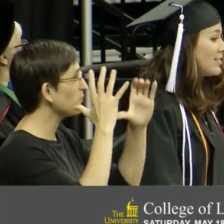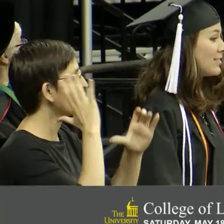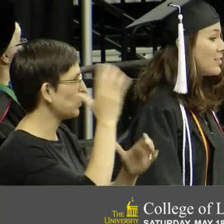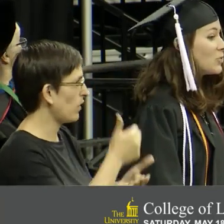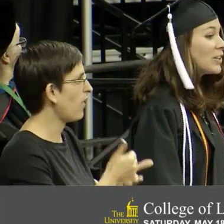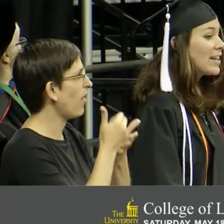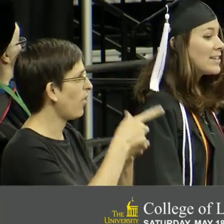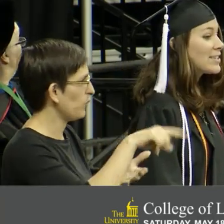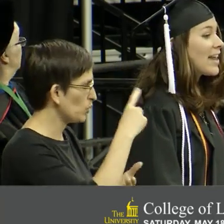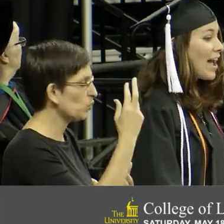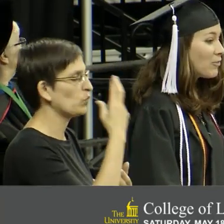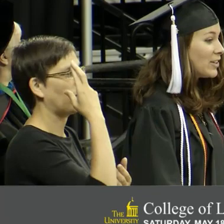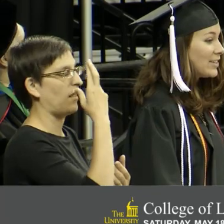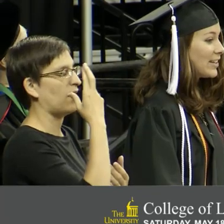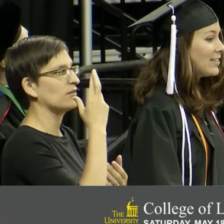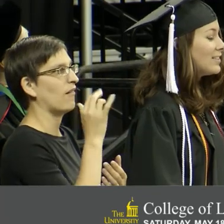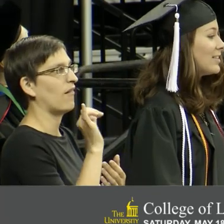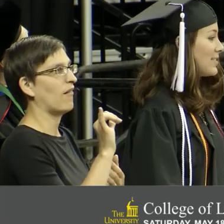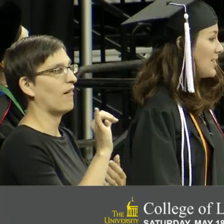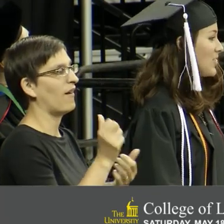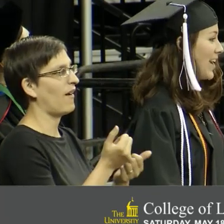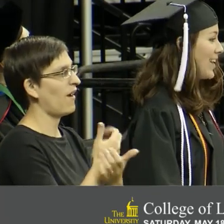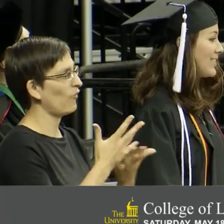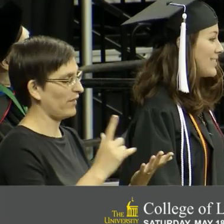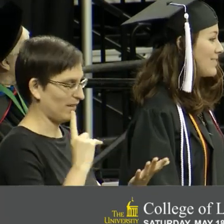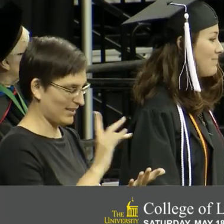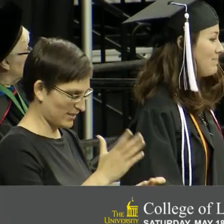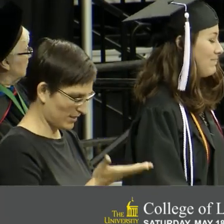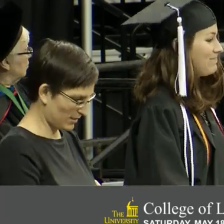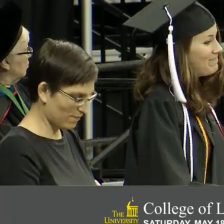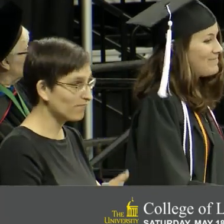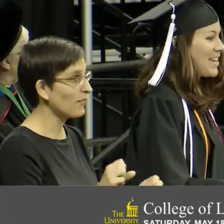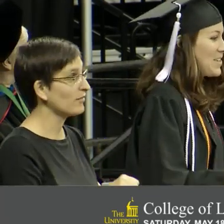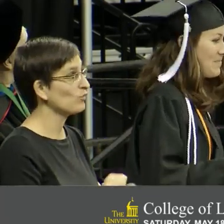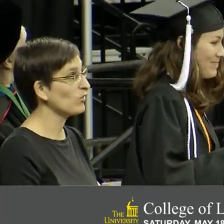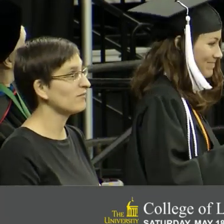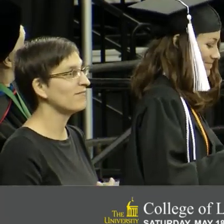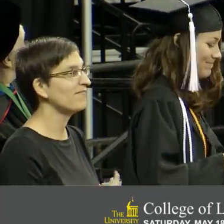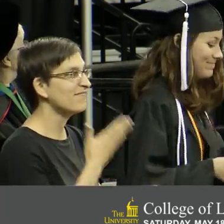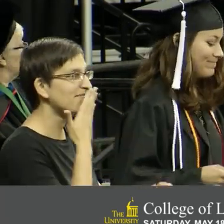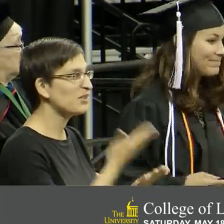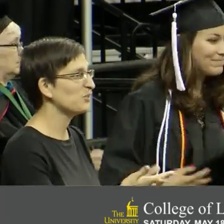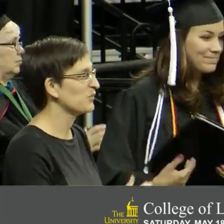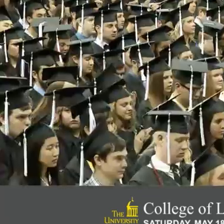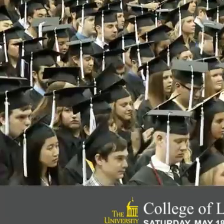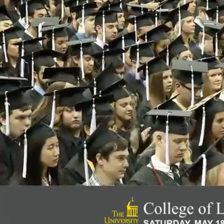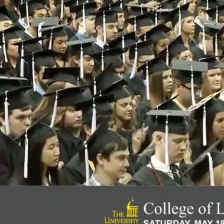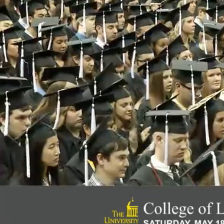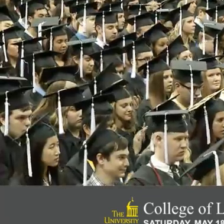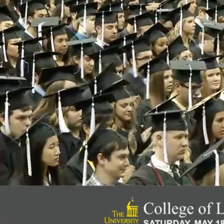it. Realize that everything is in your hands. Thank you.